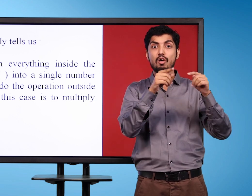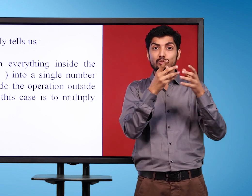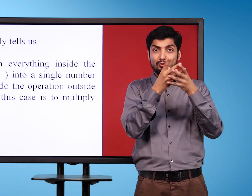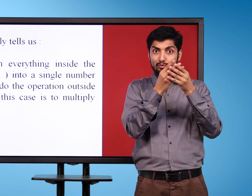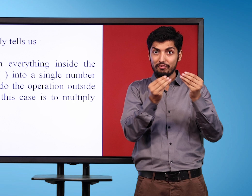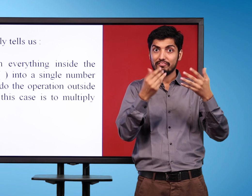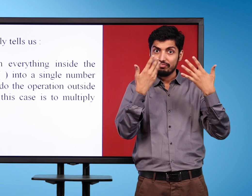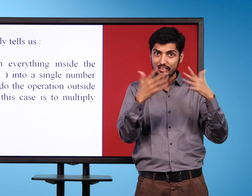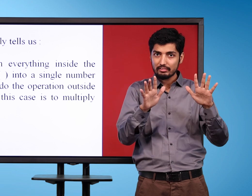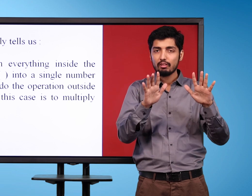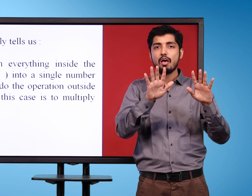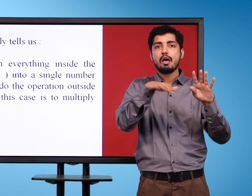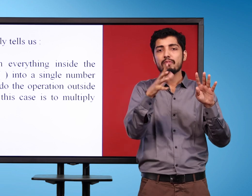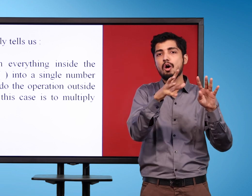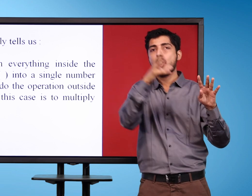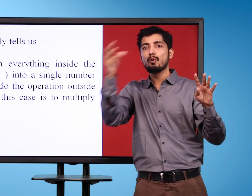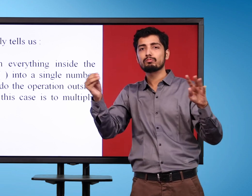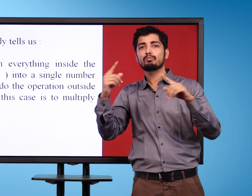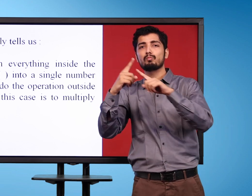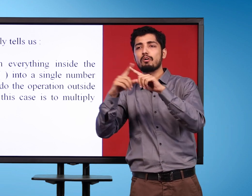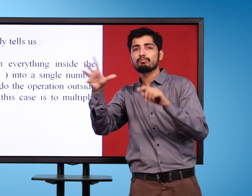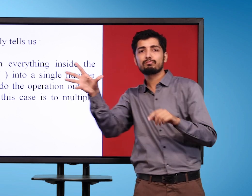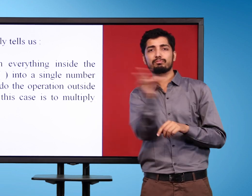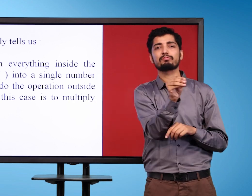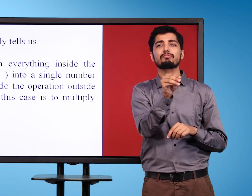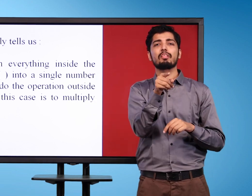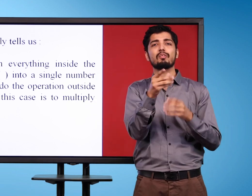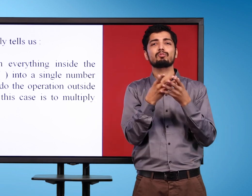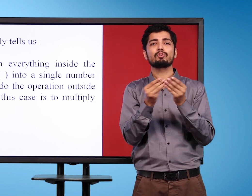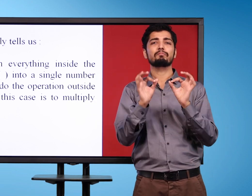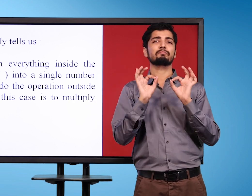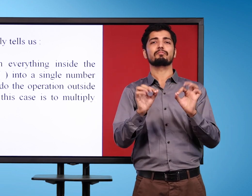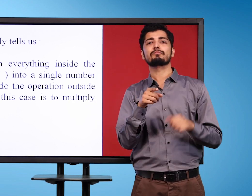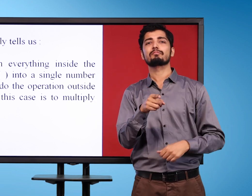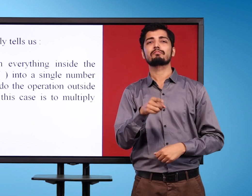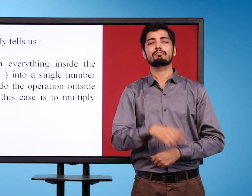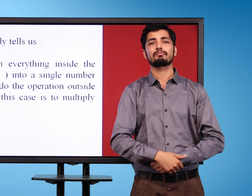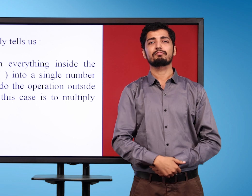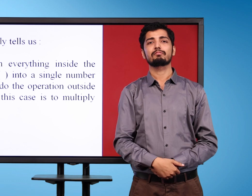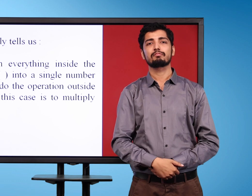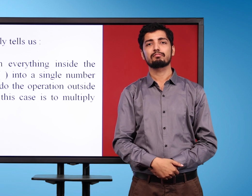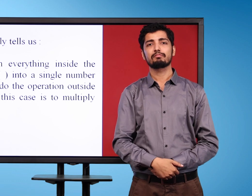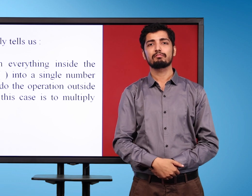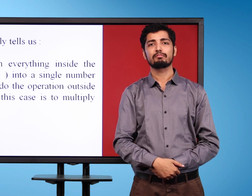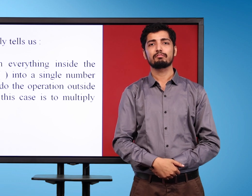number and then do the operation outside, which in this case is to multiply by 10.